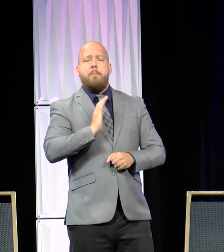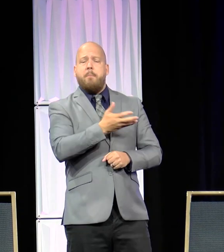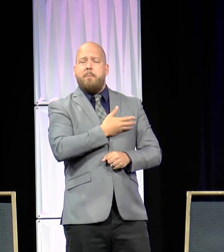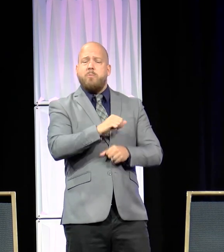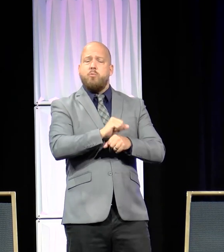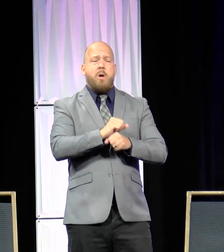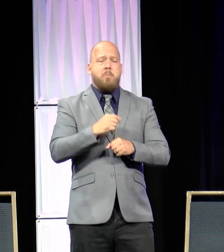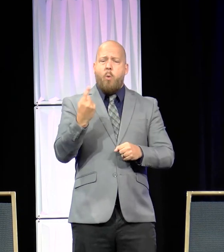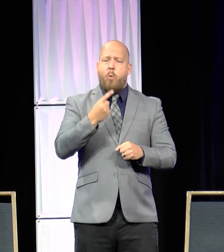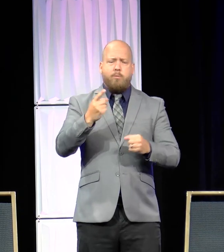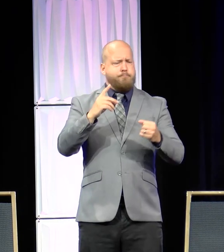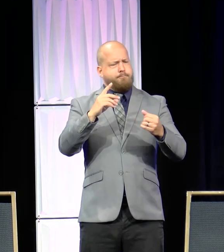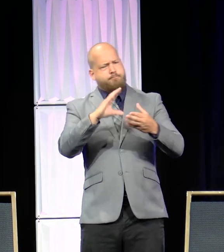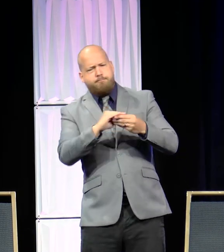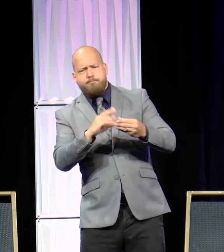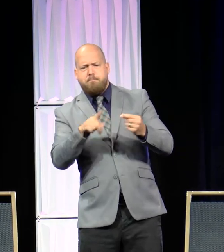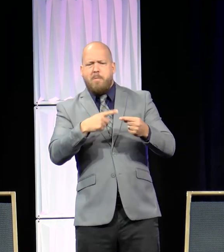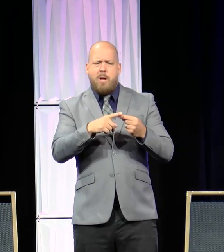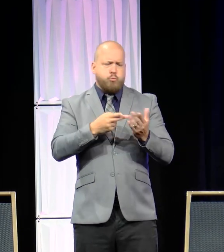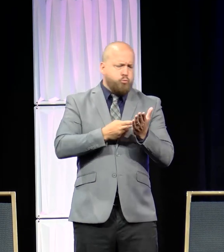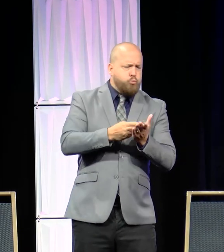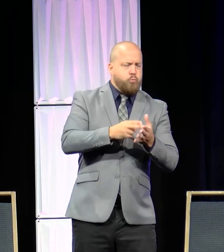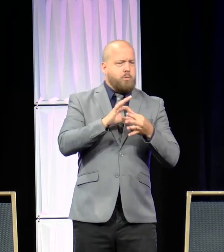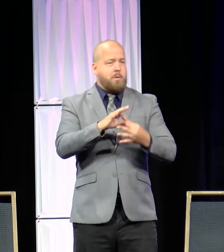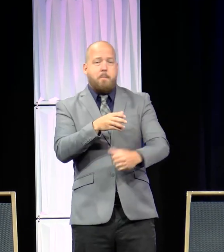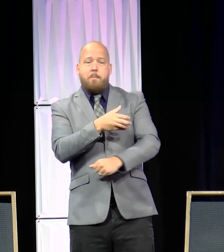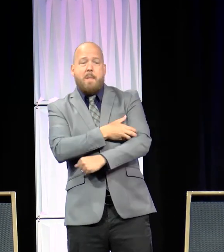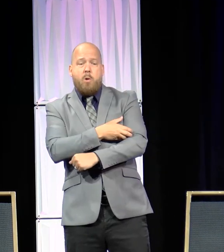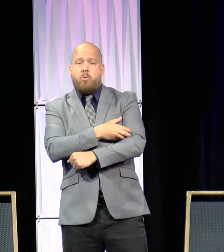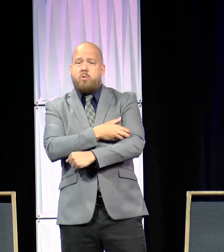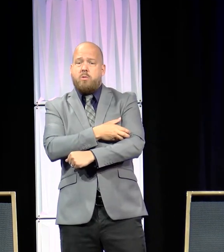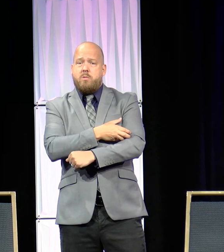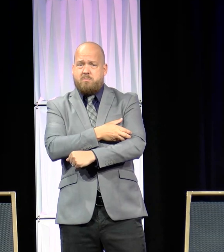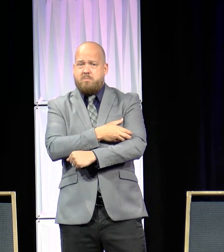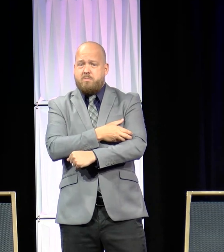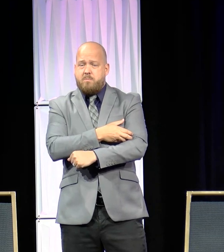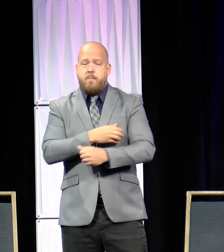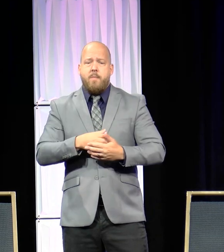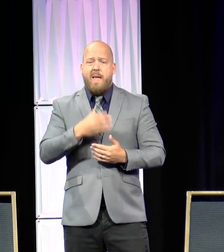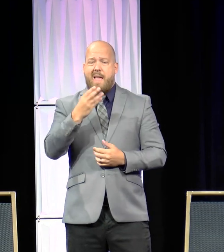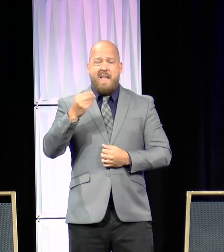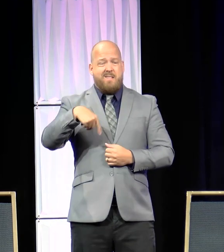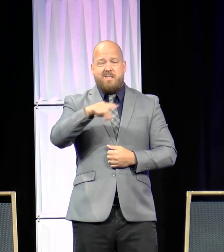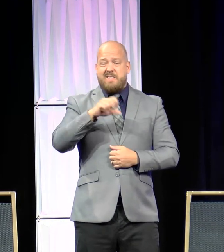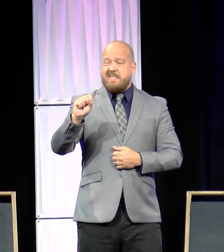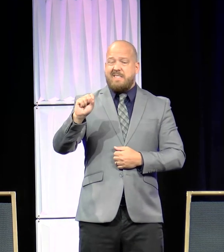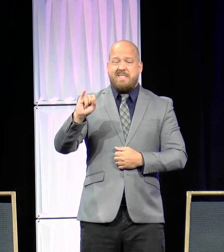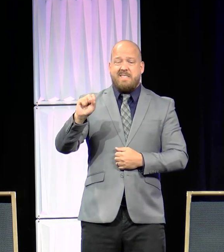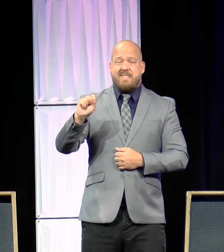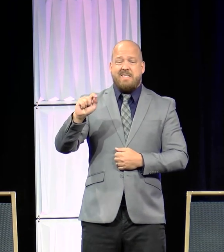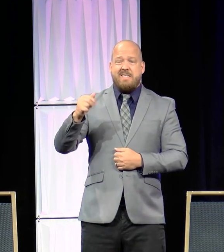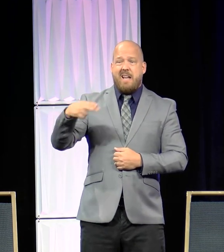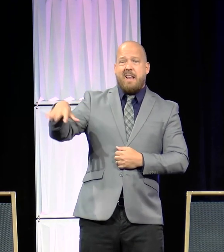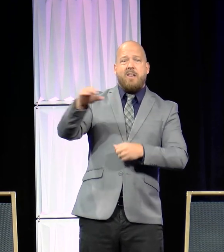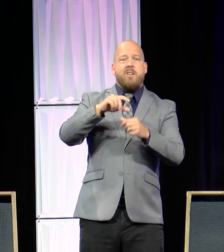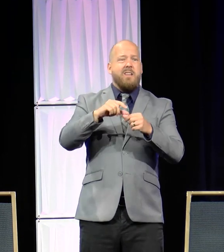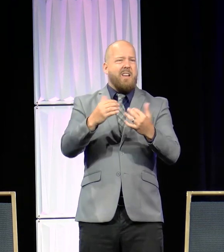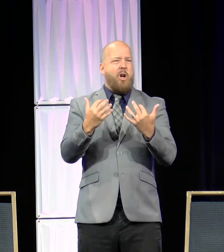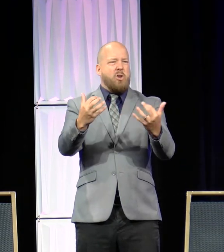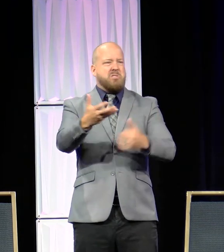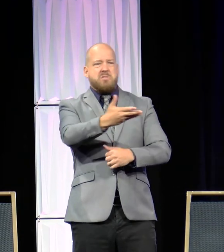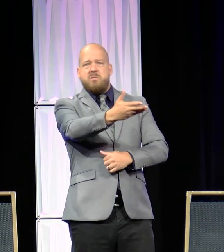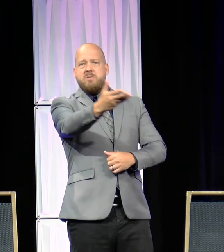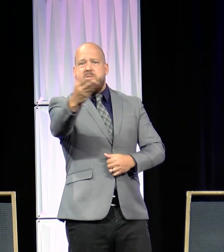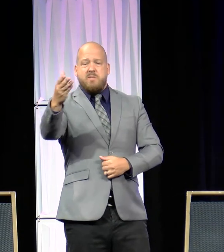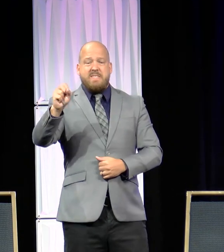said, remember, there are sisters in the audience where you're at today that for many reasons can't, right?